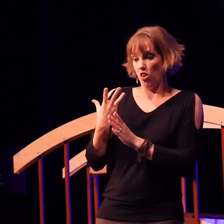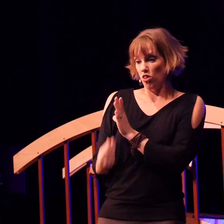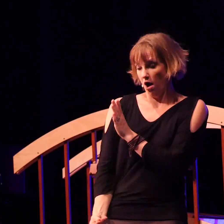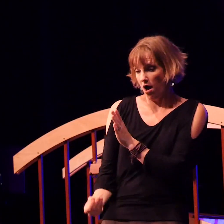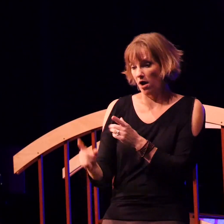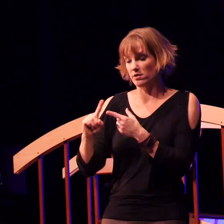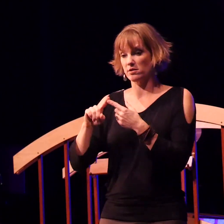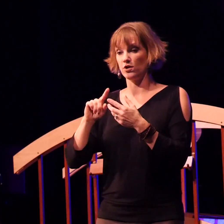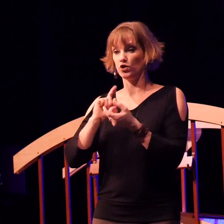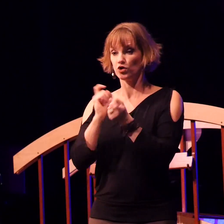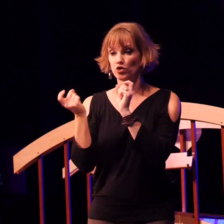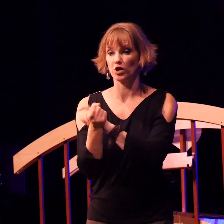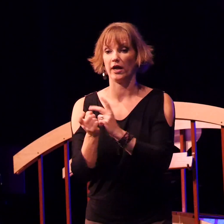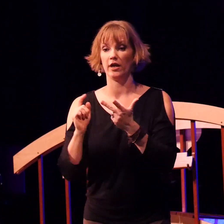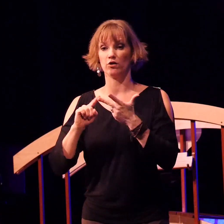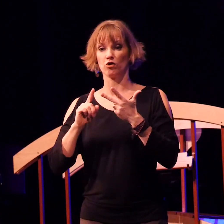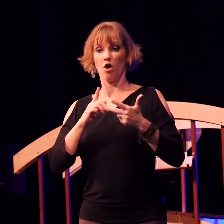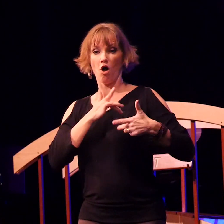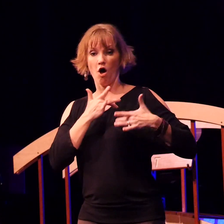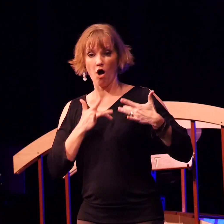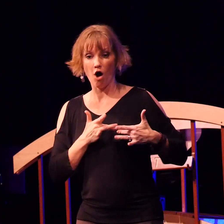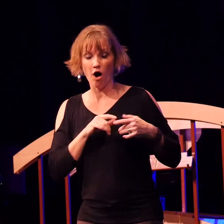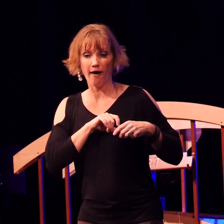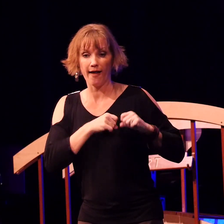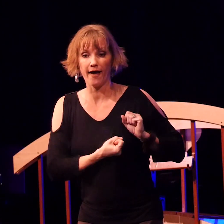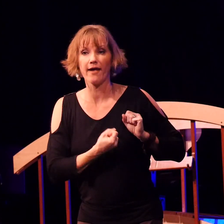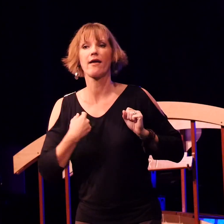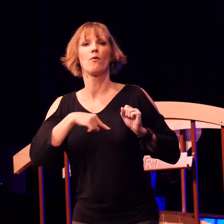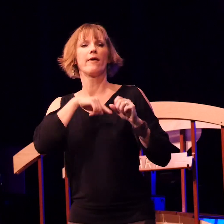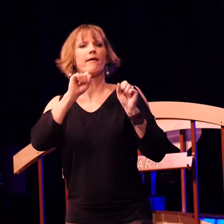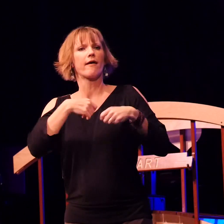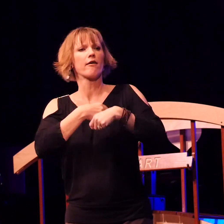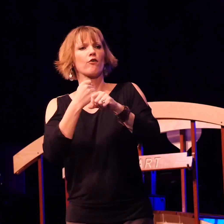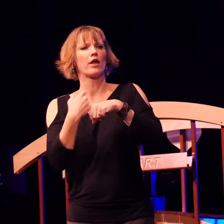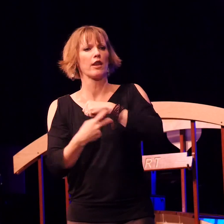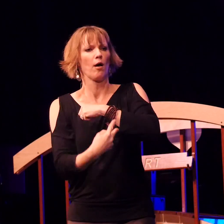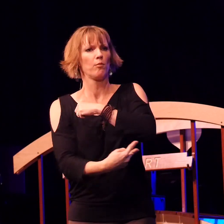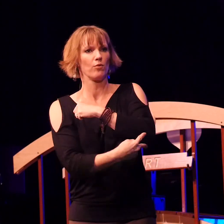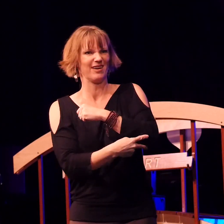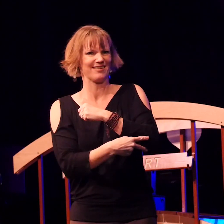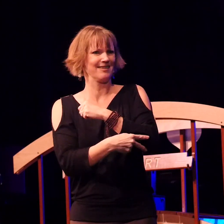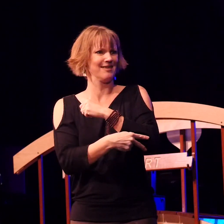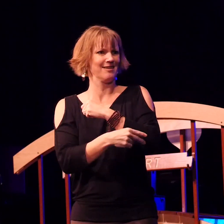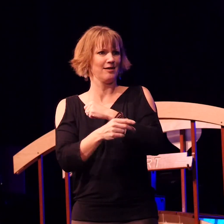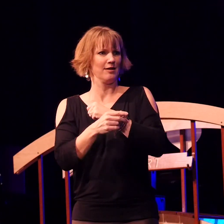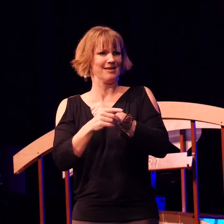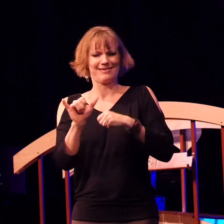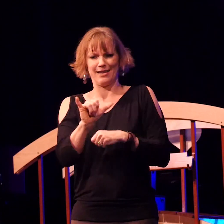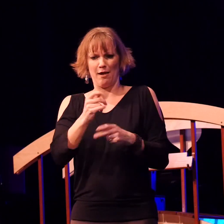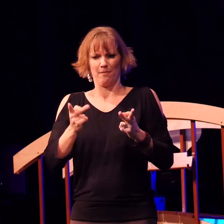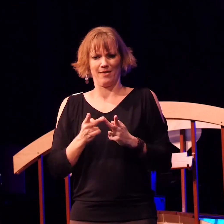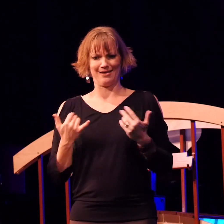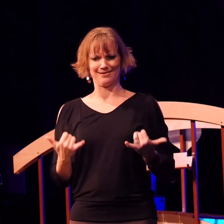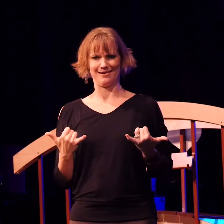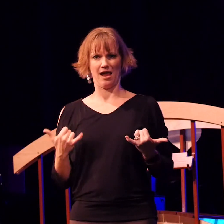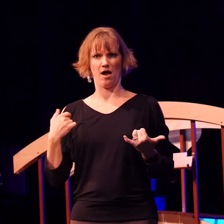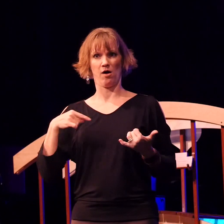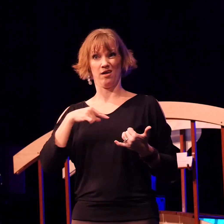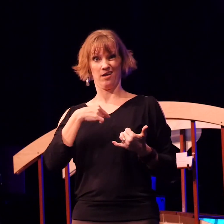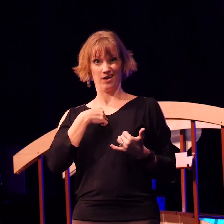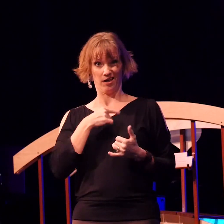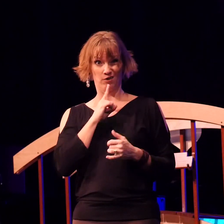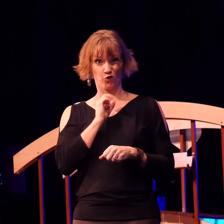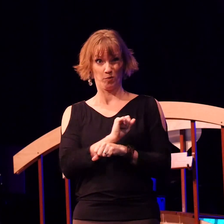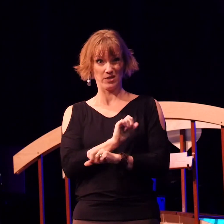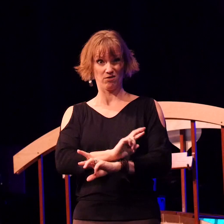change or heartache, we can build this bridge, but we get to the point where we are right now, where we have to ask ourselves, am I really ready